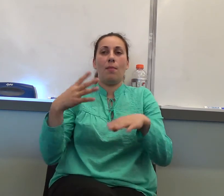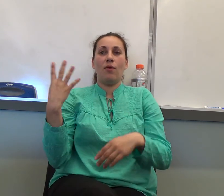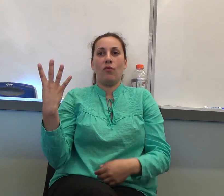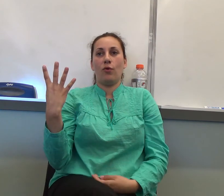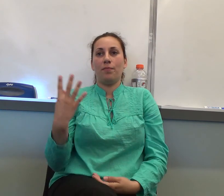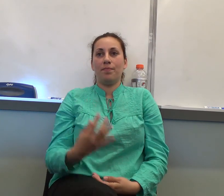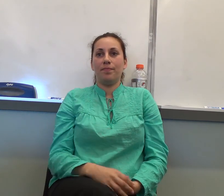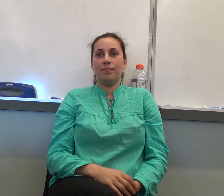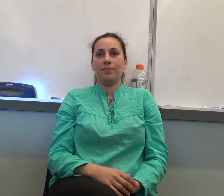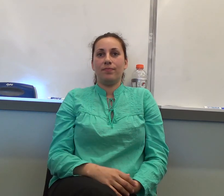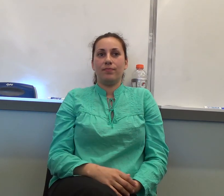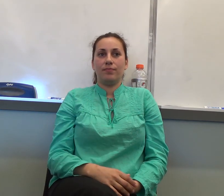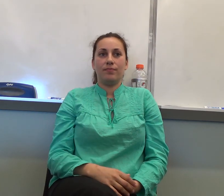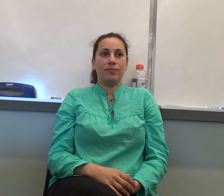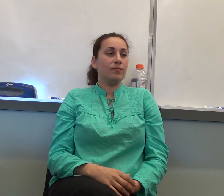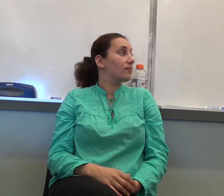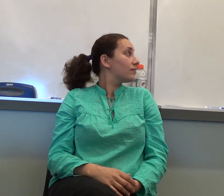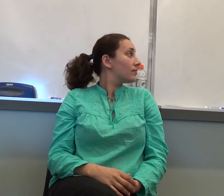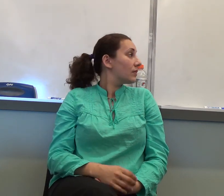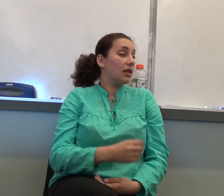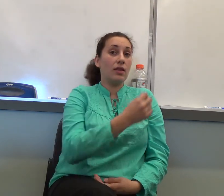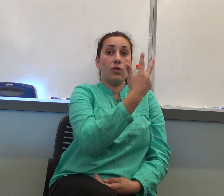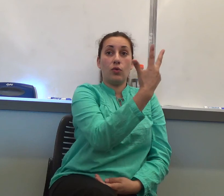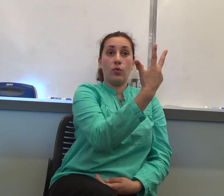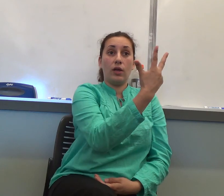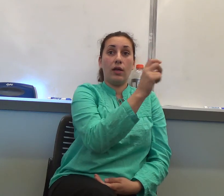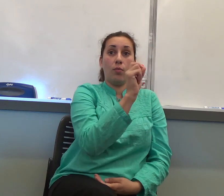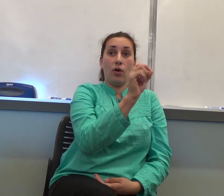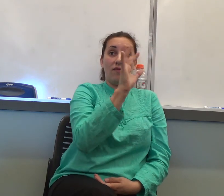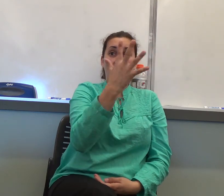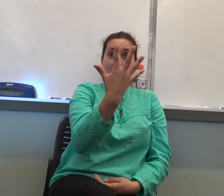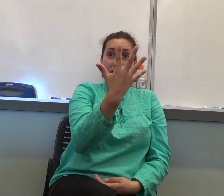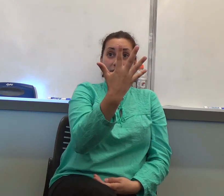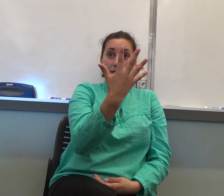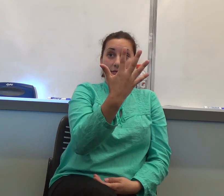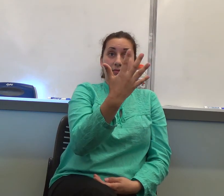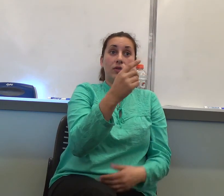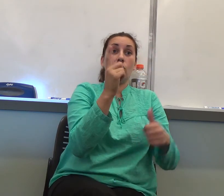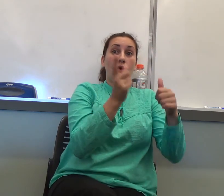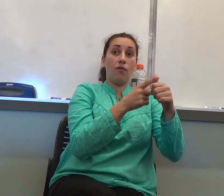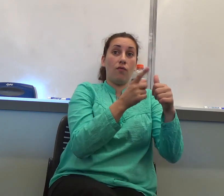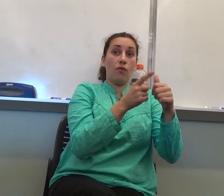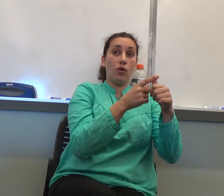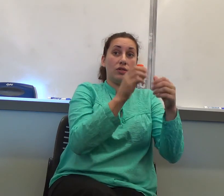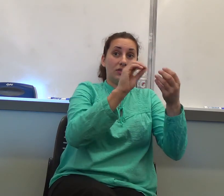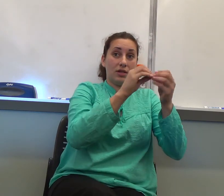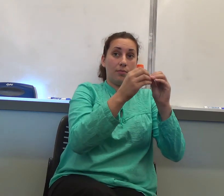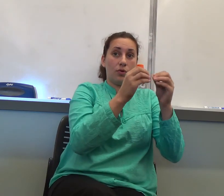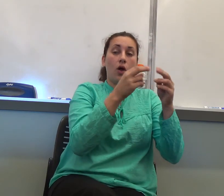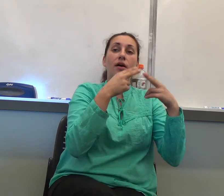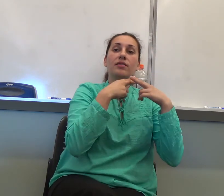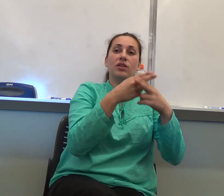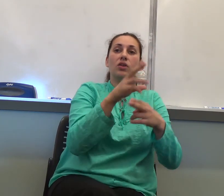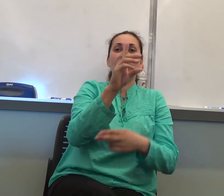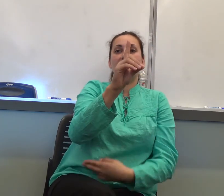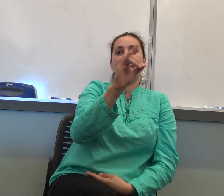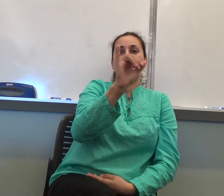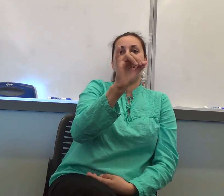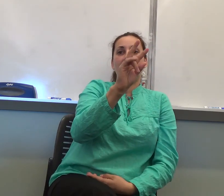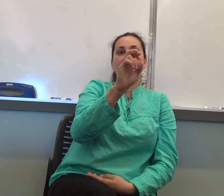Again, this is the dividend. The first number is the dividend. It goes underneath the division sign, and this is the divisor. It goes outside